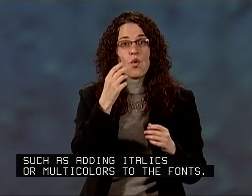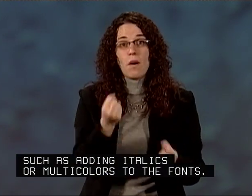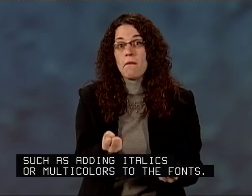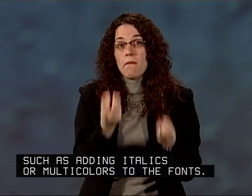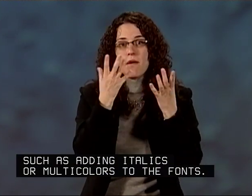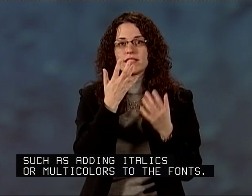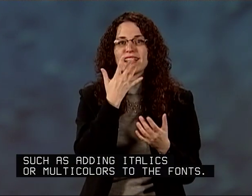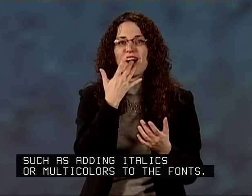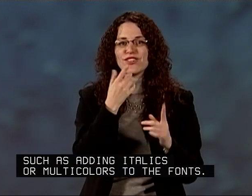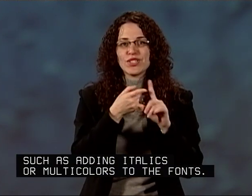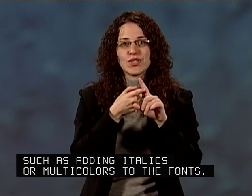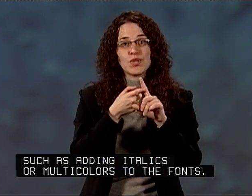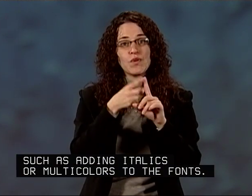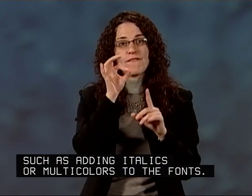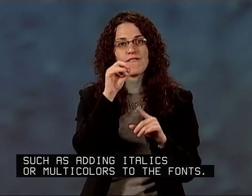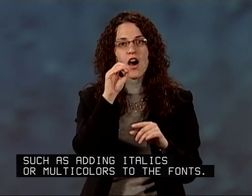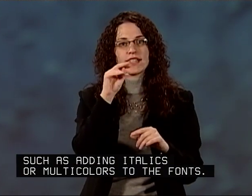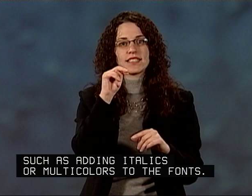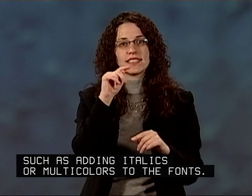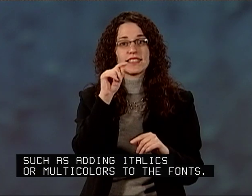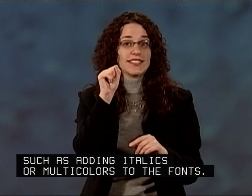or multicolors to the fonts.